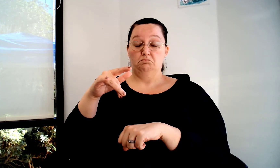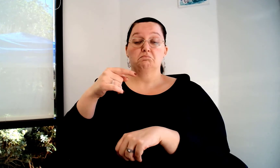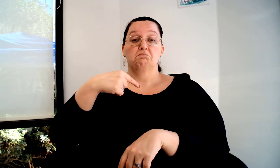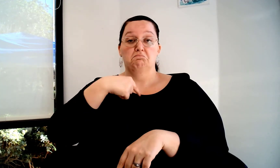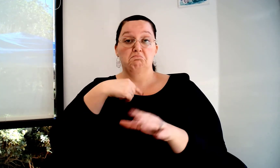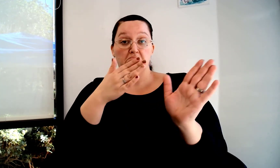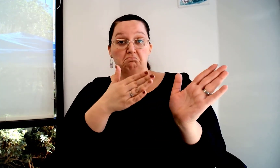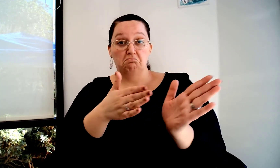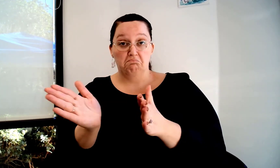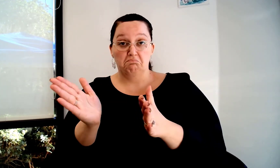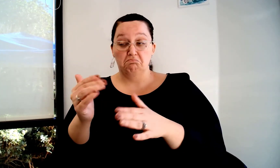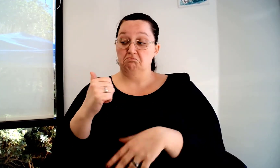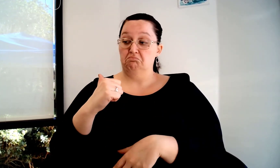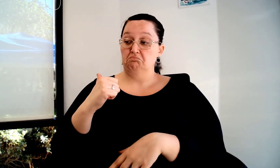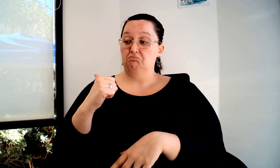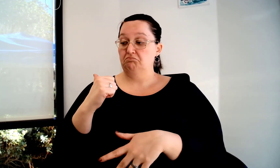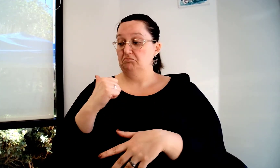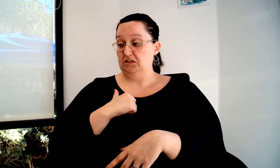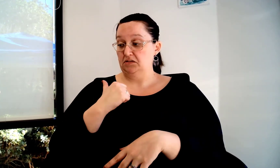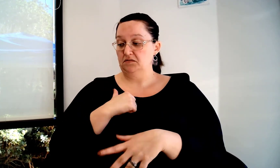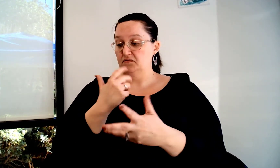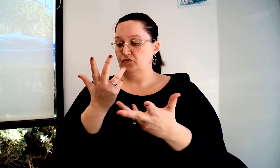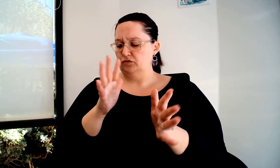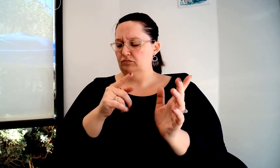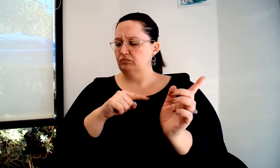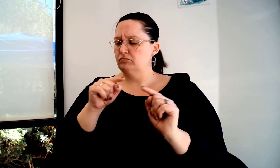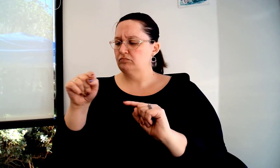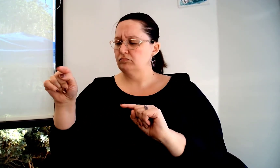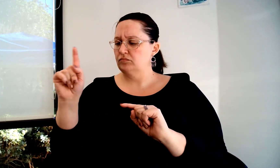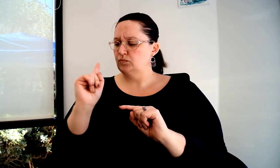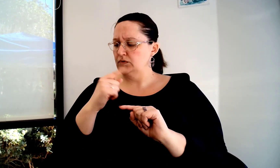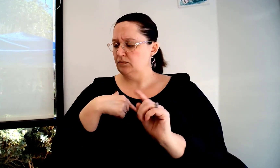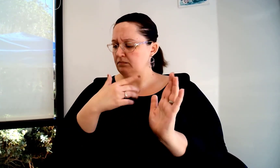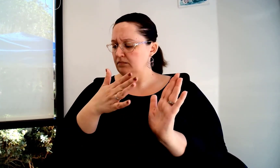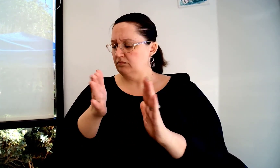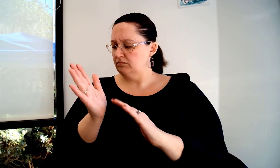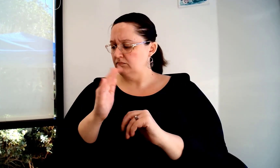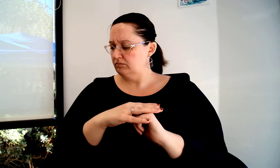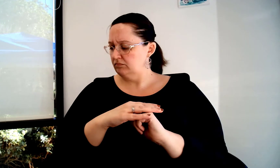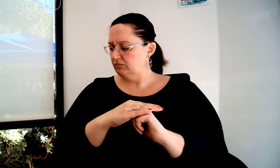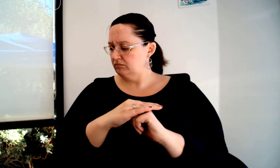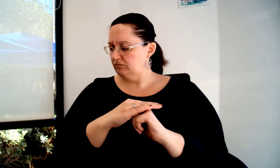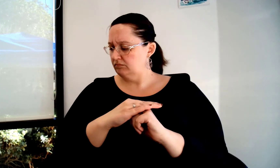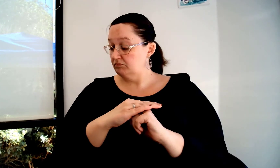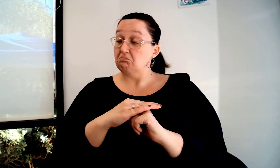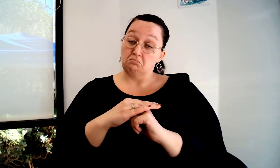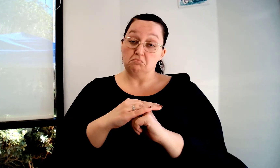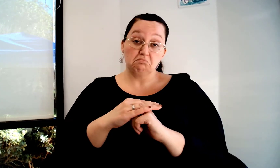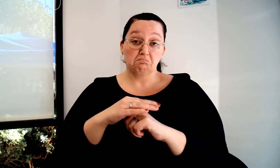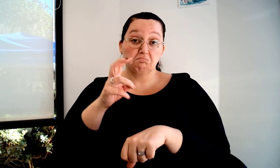I will touch, future touch, means that you plan to. So Canada. I've already been to Canada. Where haven't I